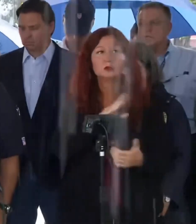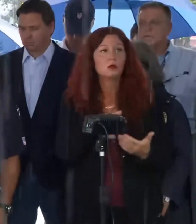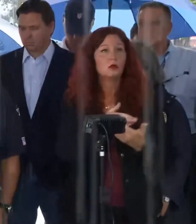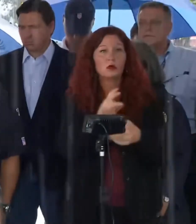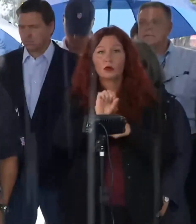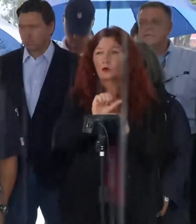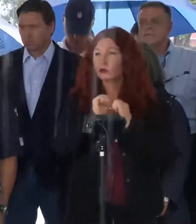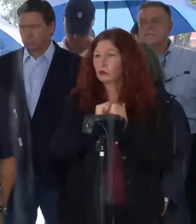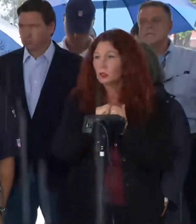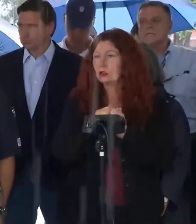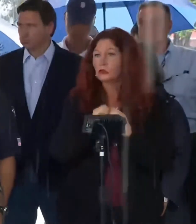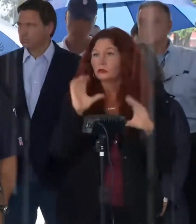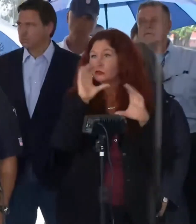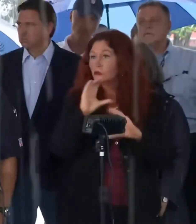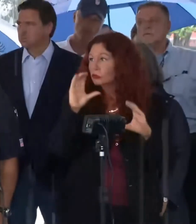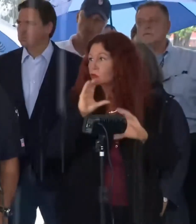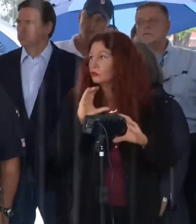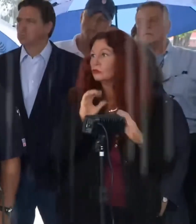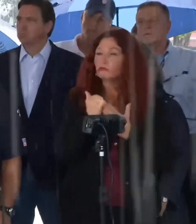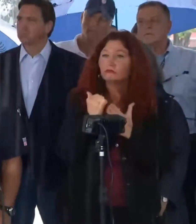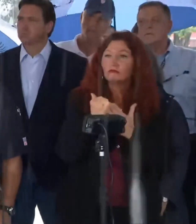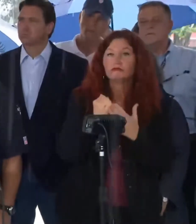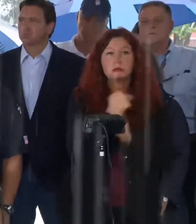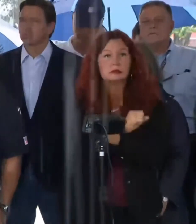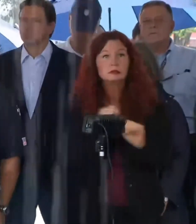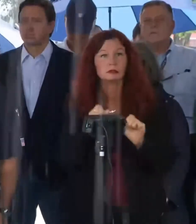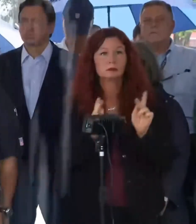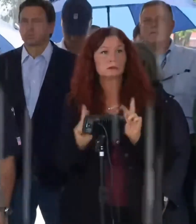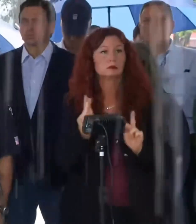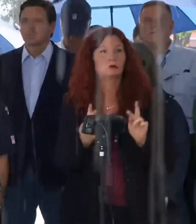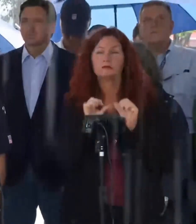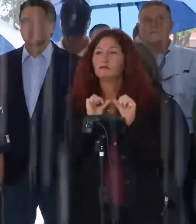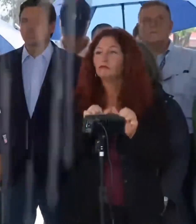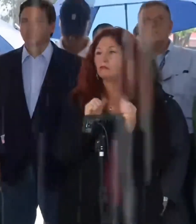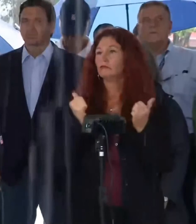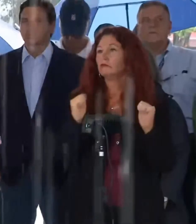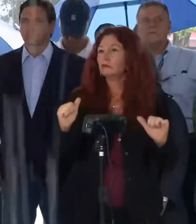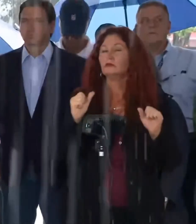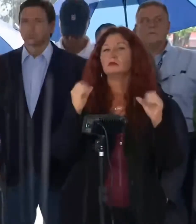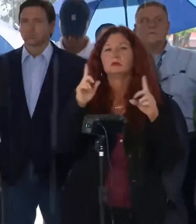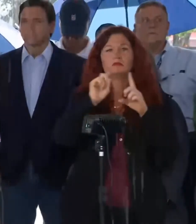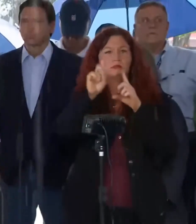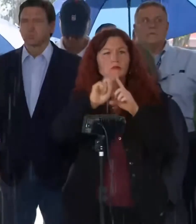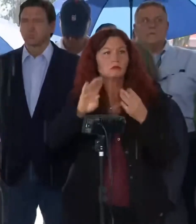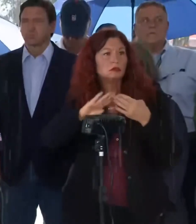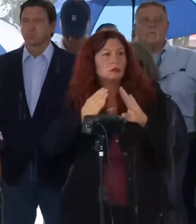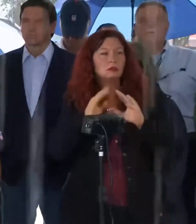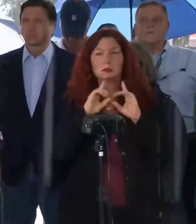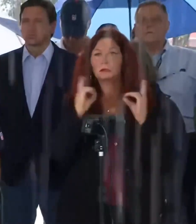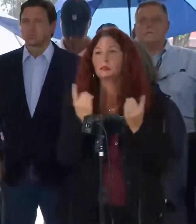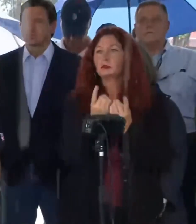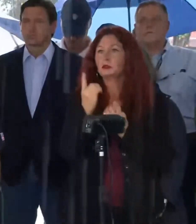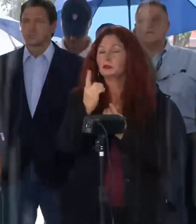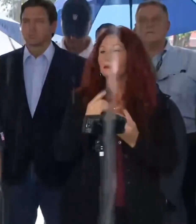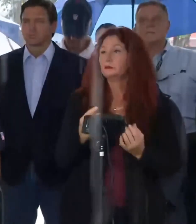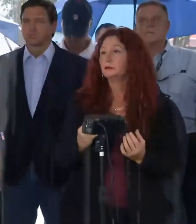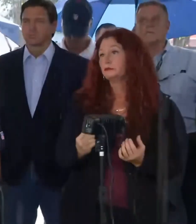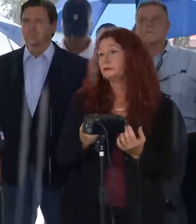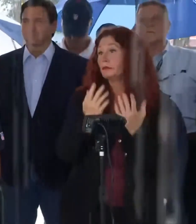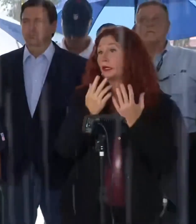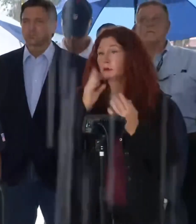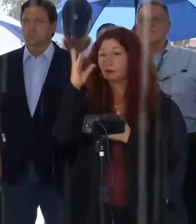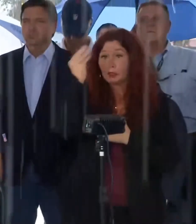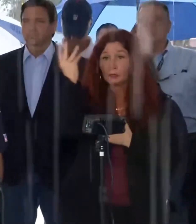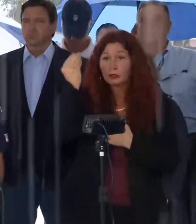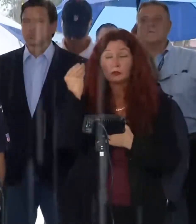unified search, rescue, and assistance efforts consisting of multiple county departments such as Miami-Dade Fire Rescue,